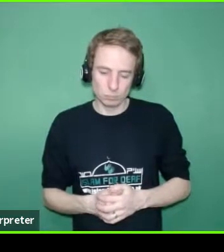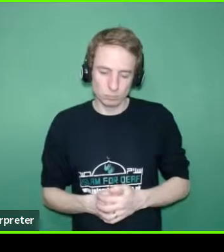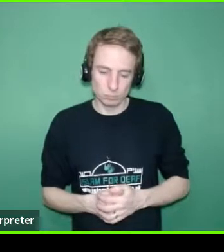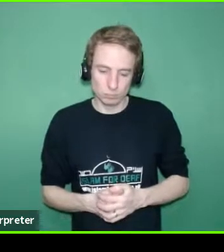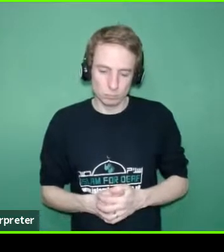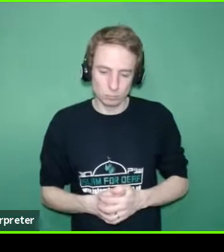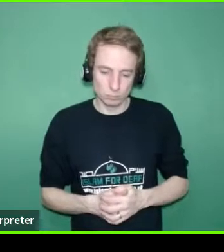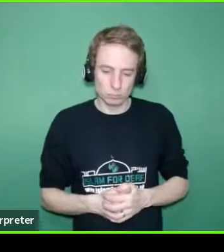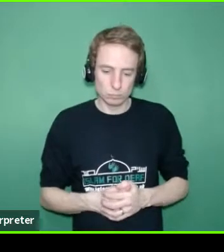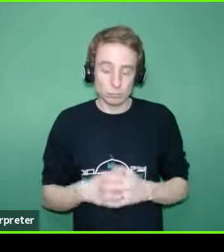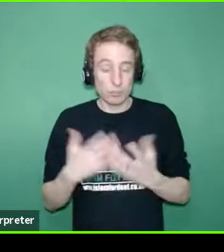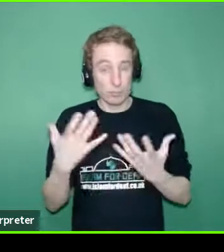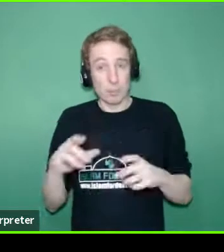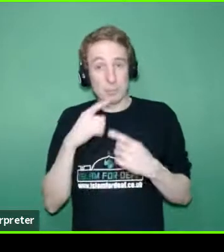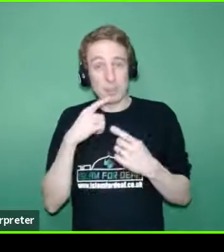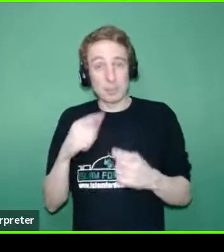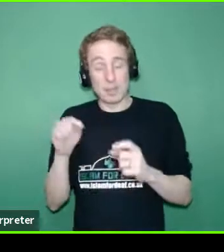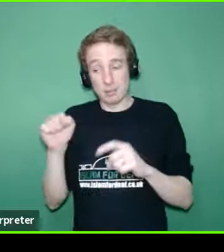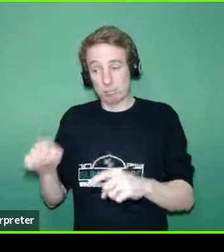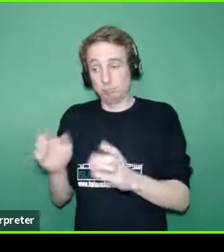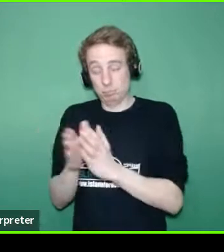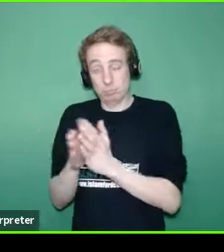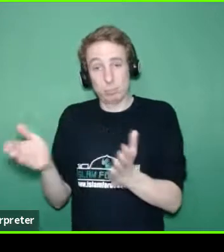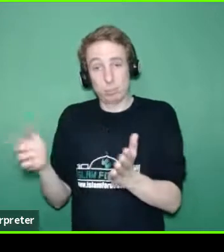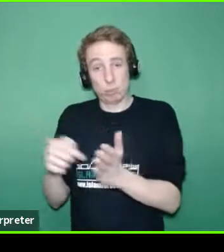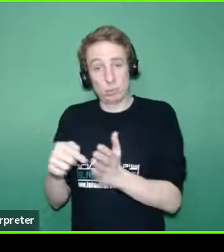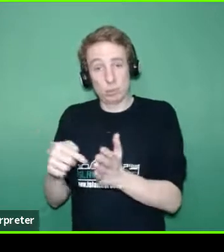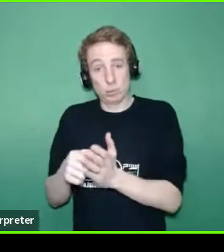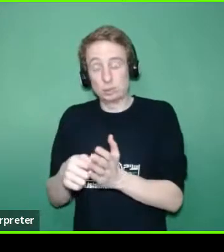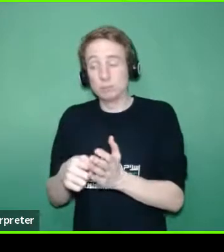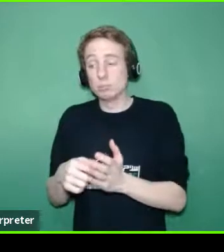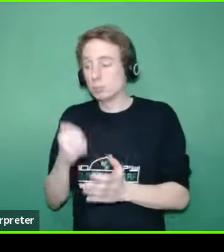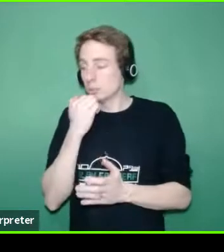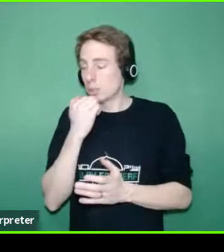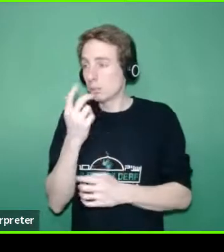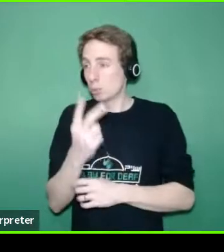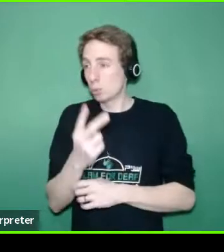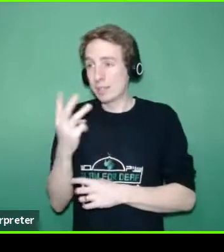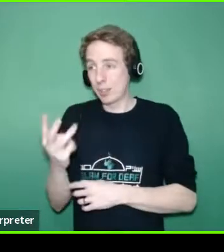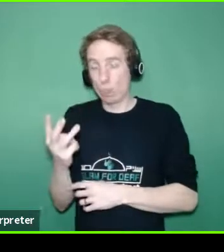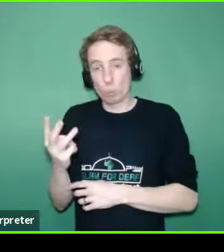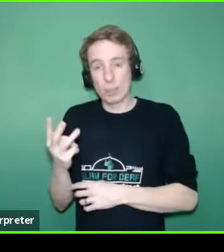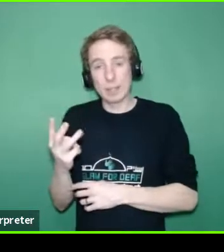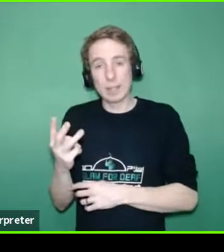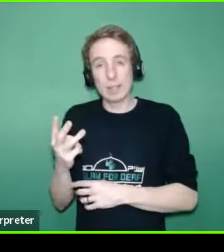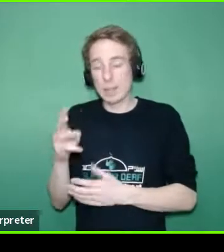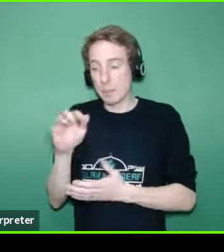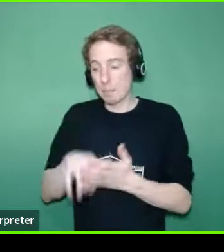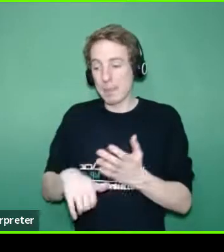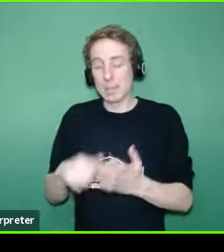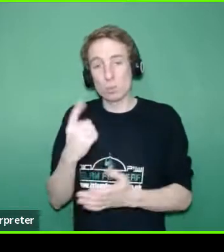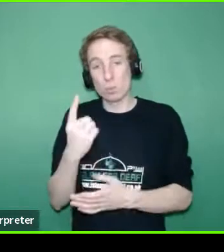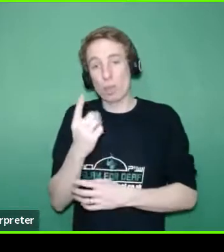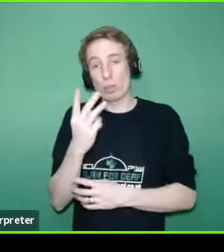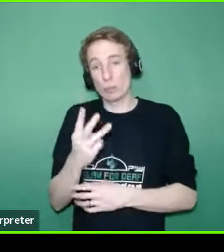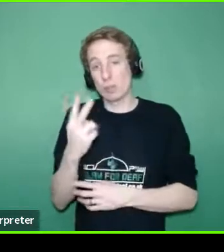his collection of religious verdicts in volume number 23, page 132.